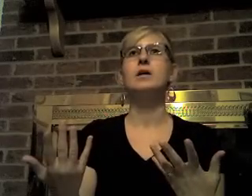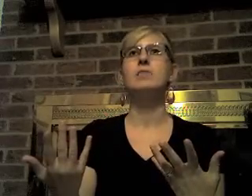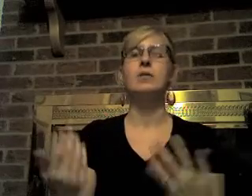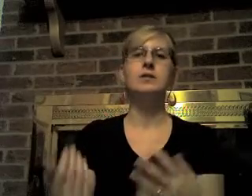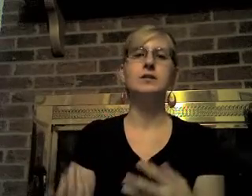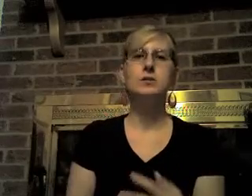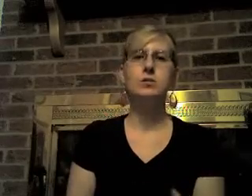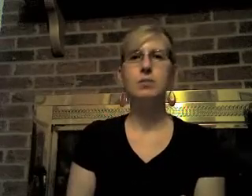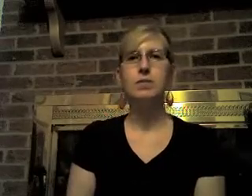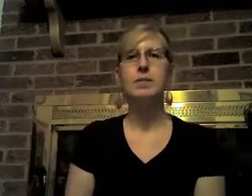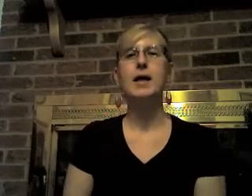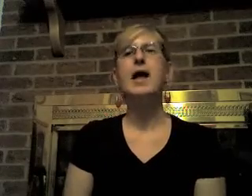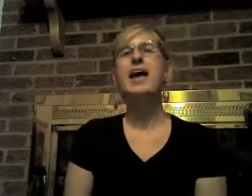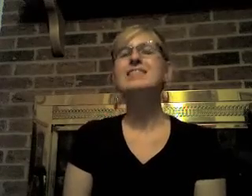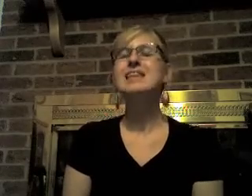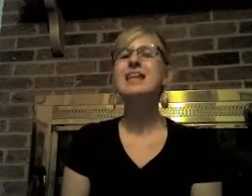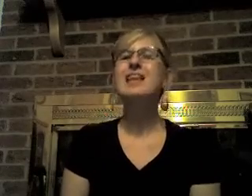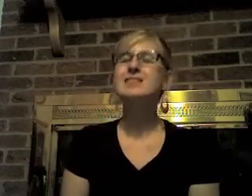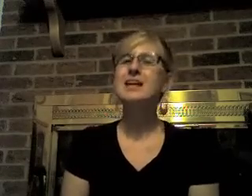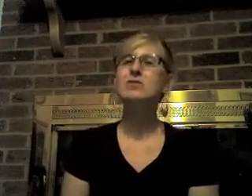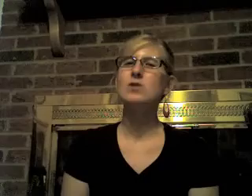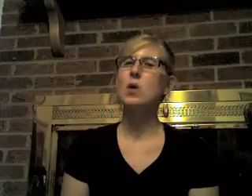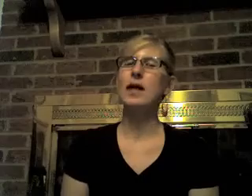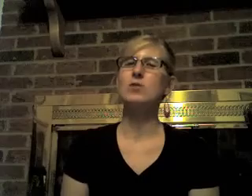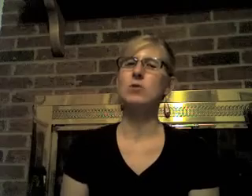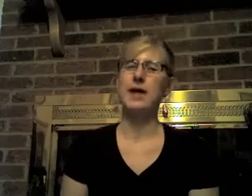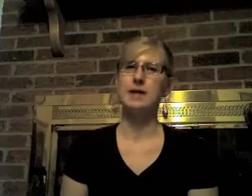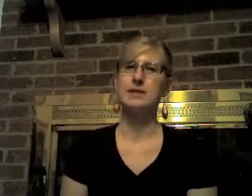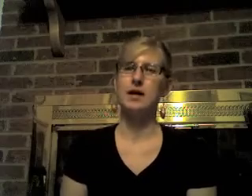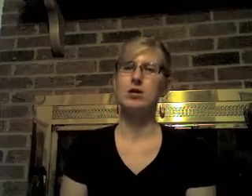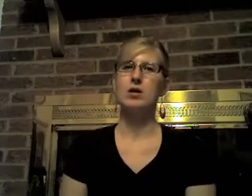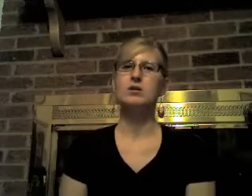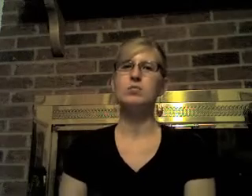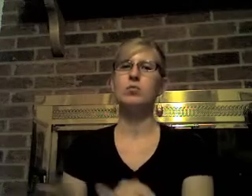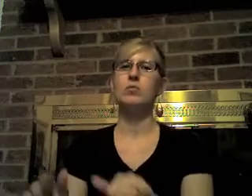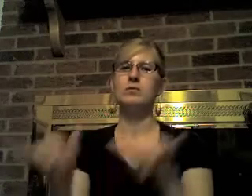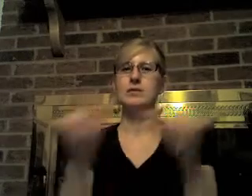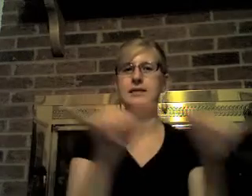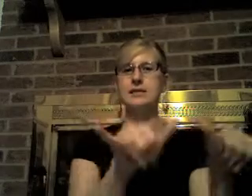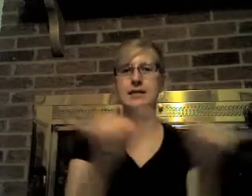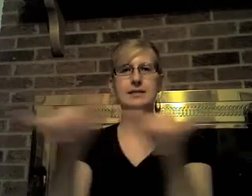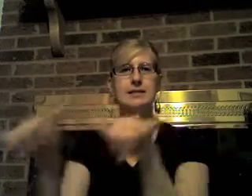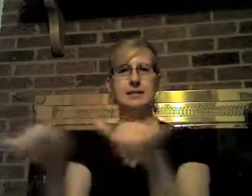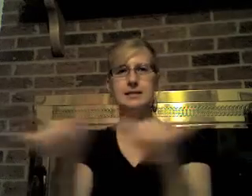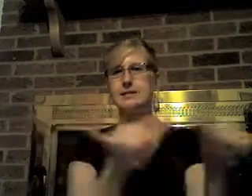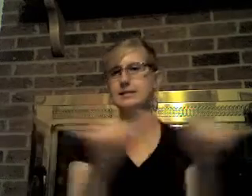I went to the store, blah, blah, blah, blah. It's not used a whole lot anymore in ASL, so more what you see is this.